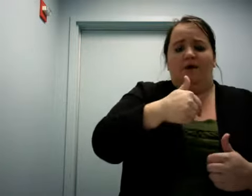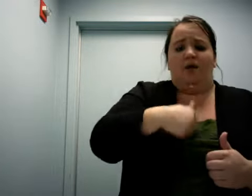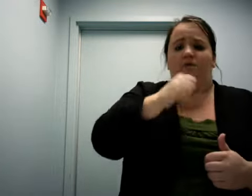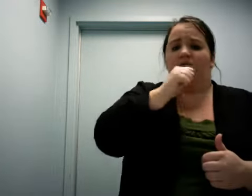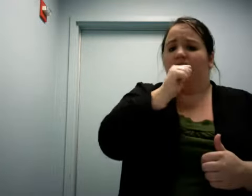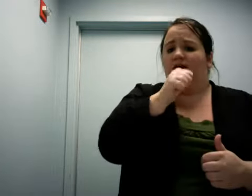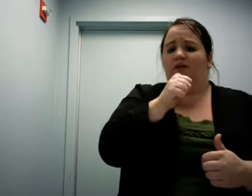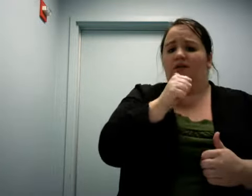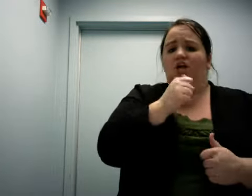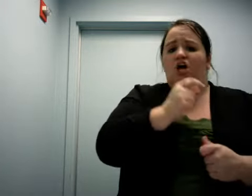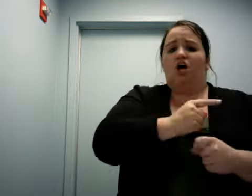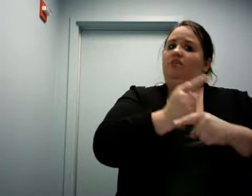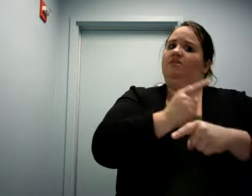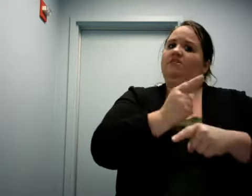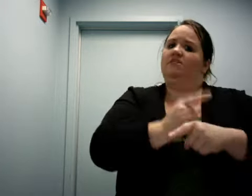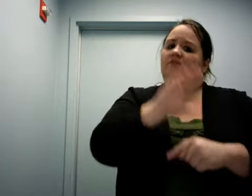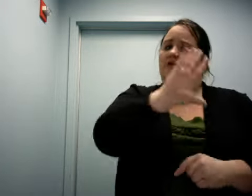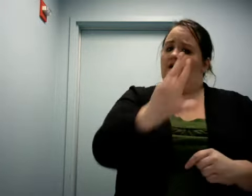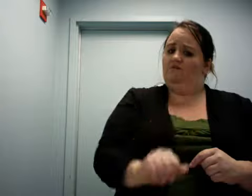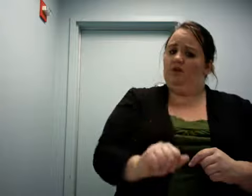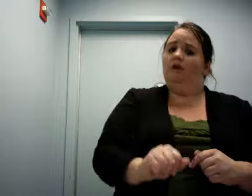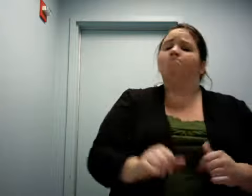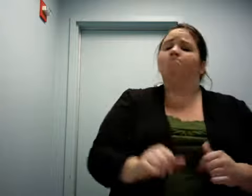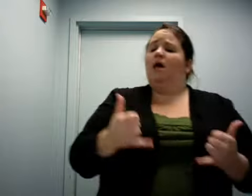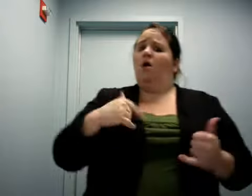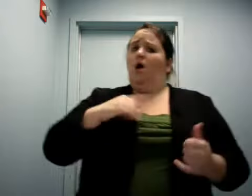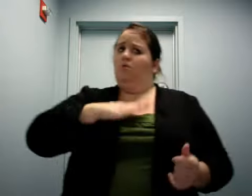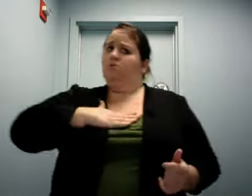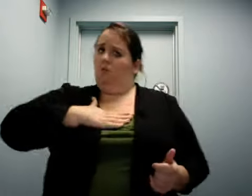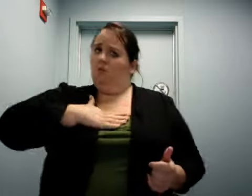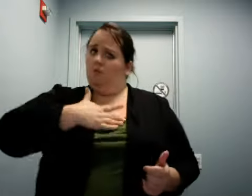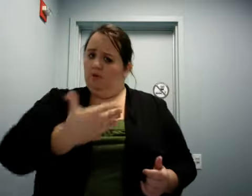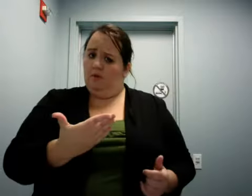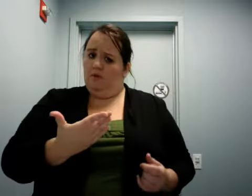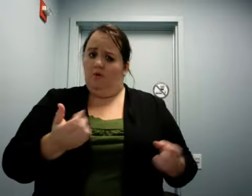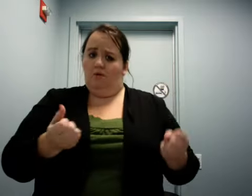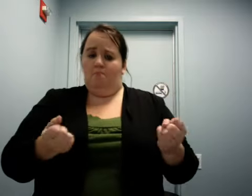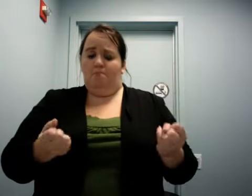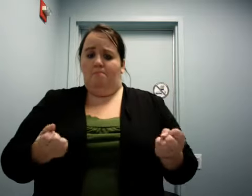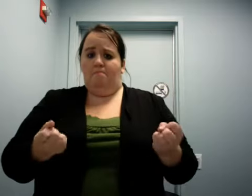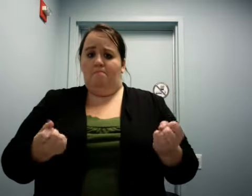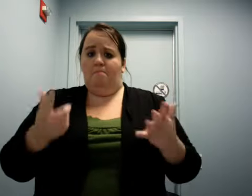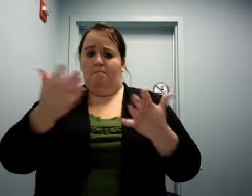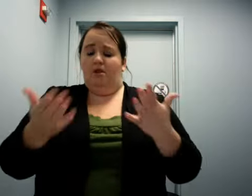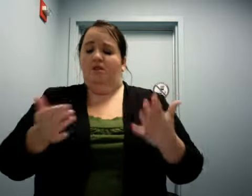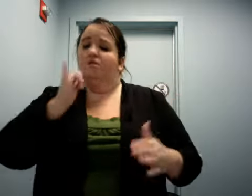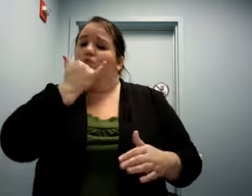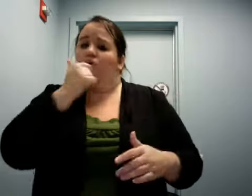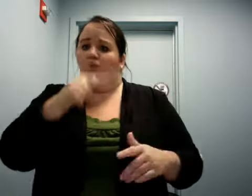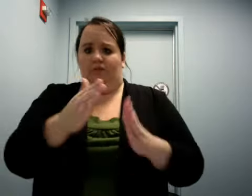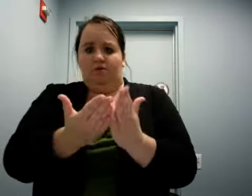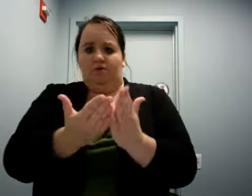Now I was quite willing to contend that there were a number of things wrong with the novel, that it had failed in a number of places,